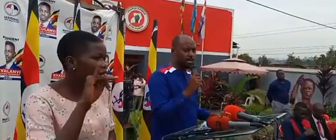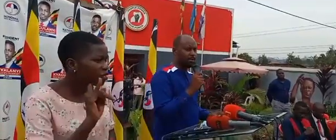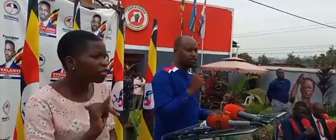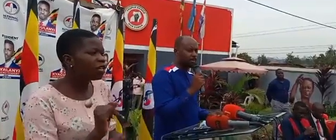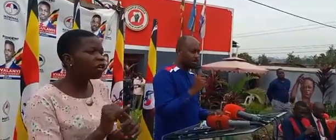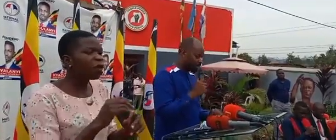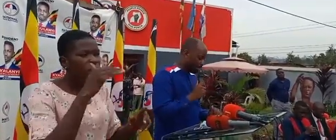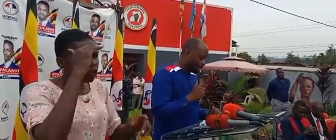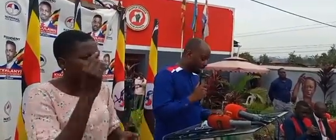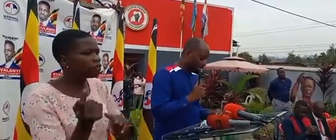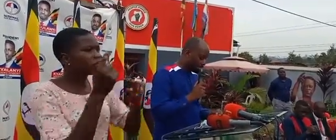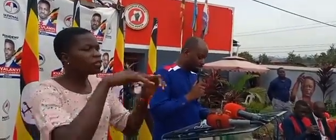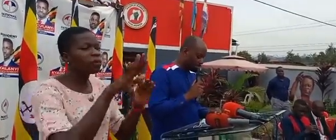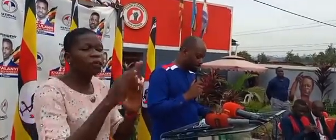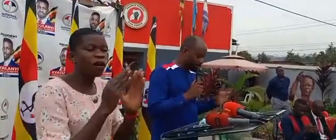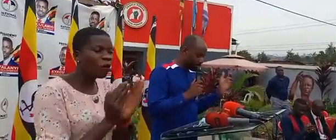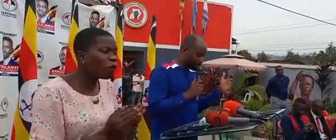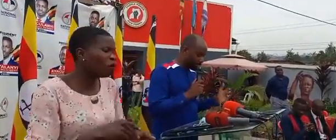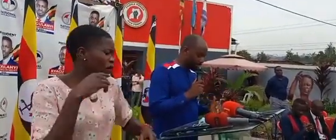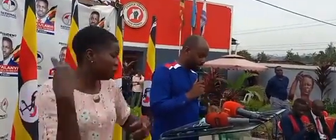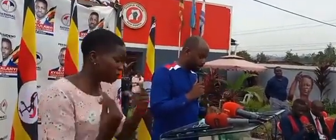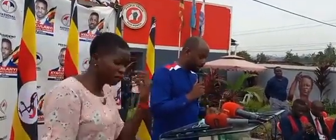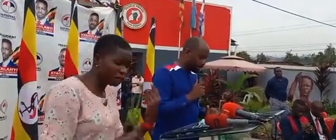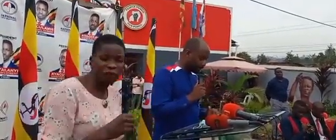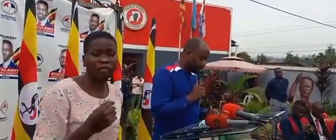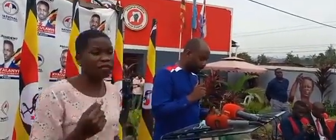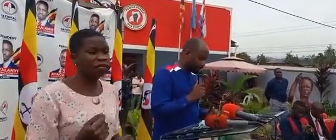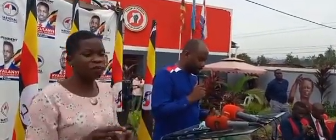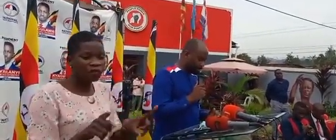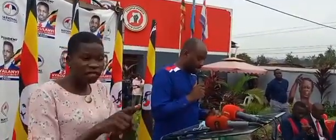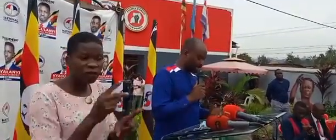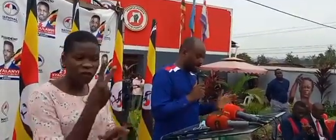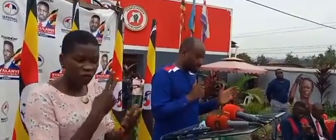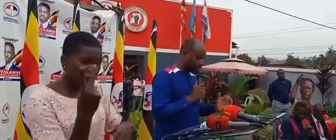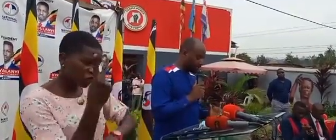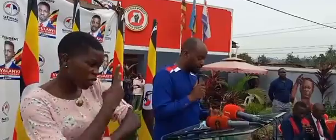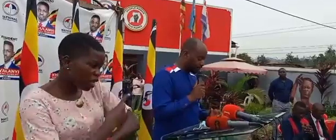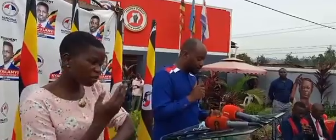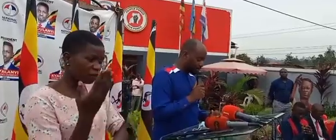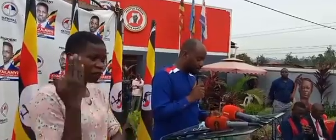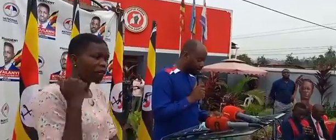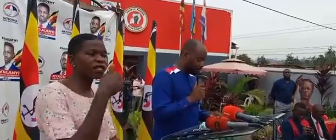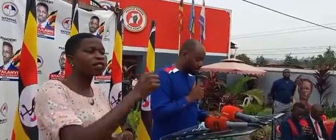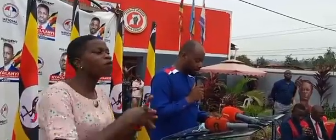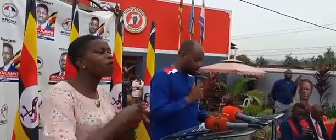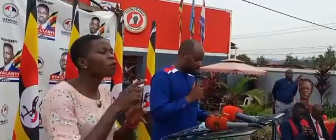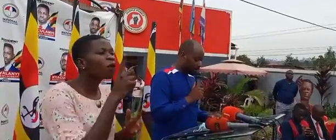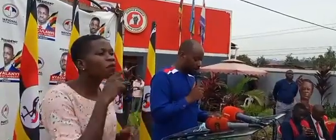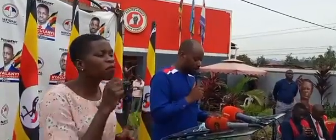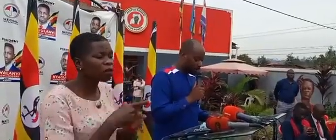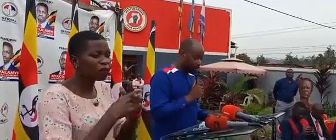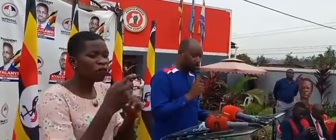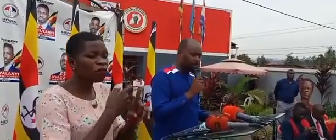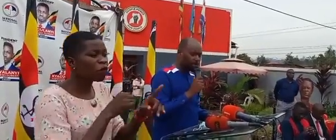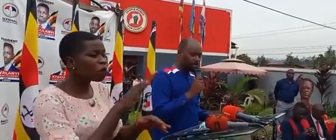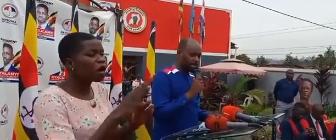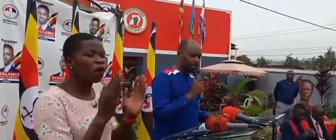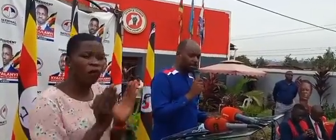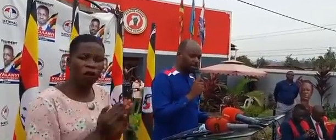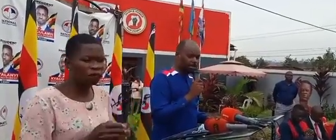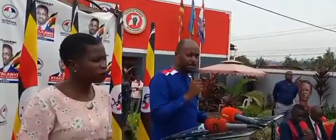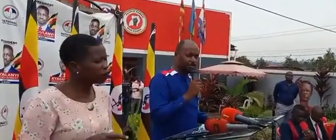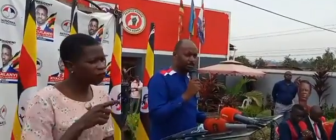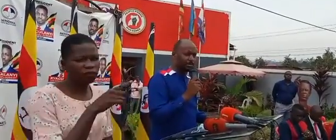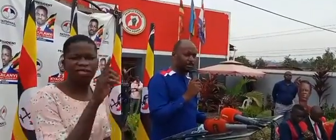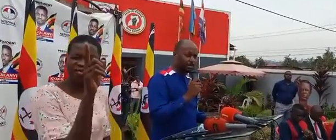was nearly kidnapped 2 days ago, and he had to flee from his home. So we continue to condemn these